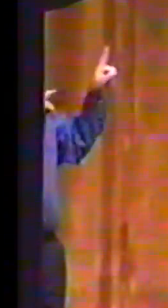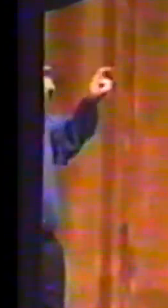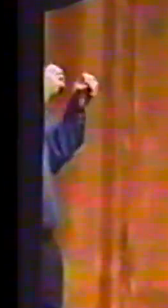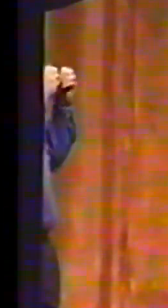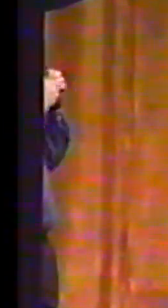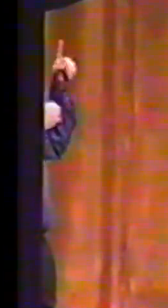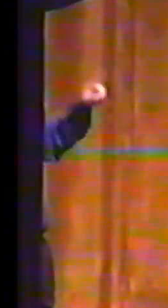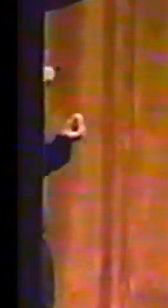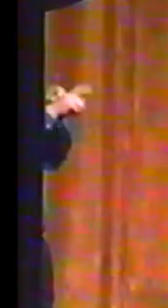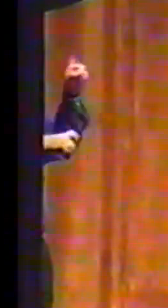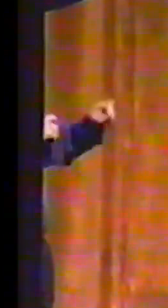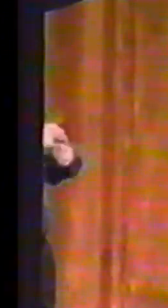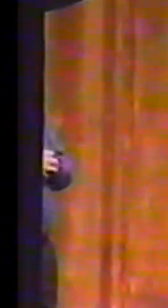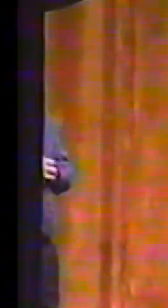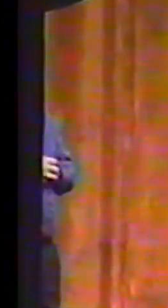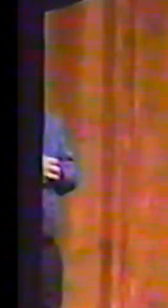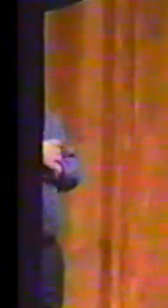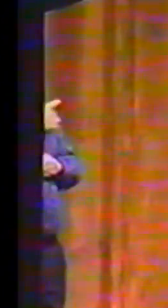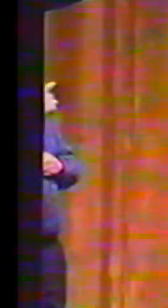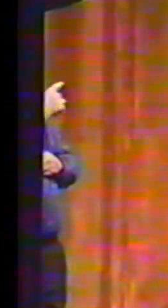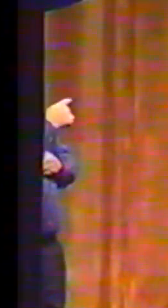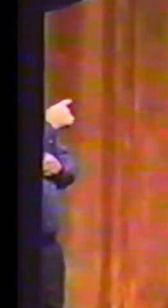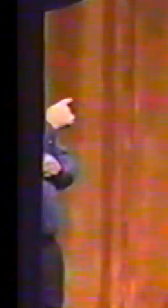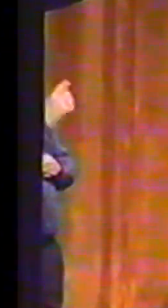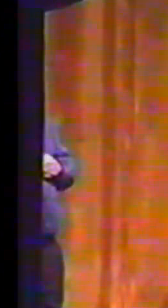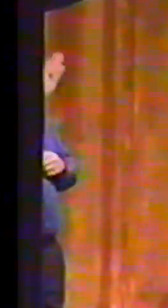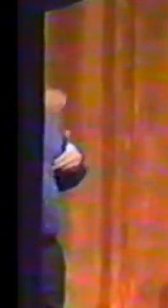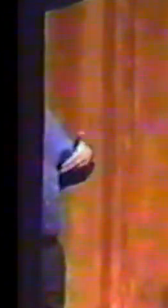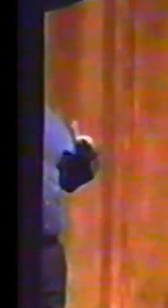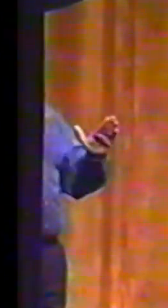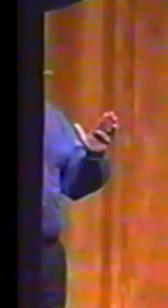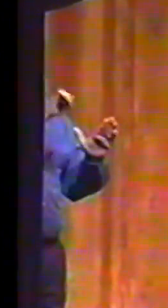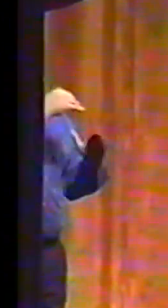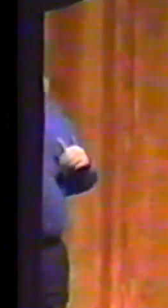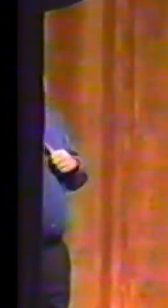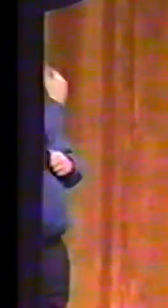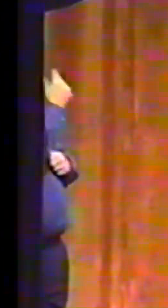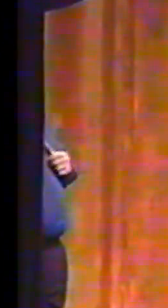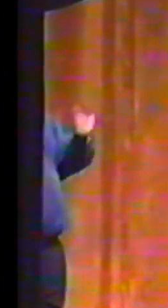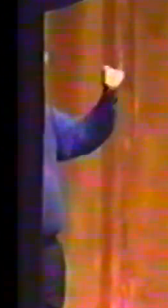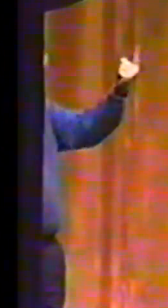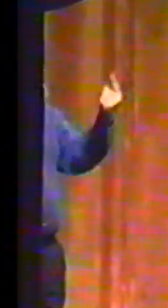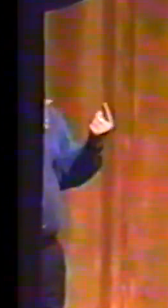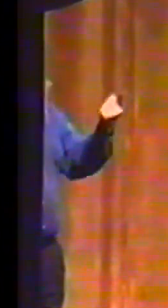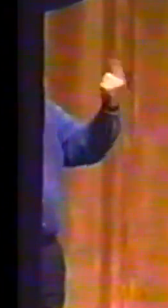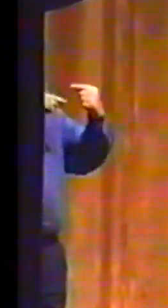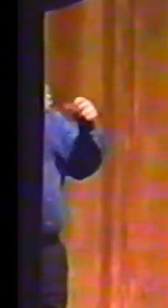Thank you for coming.